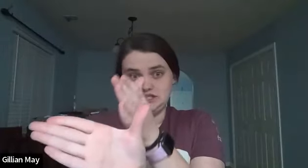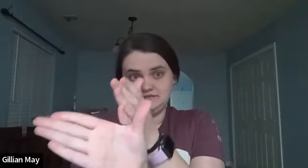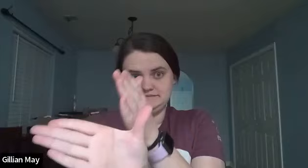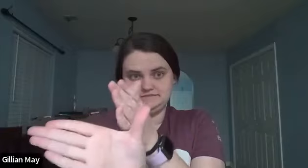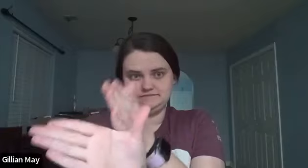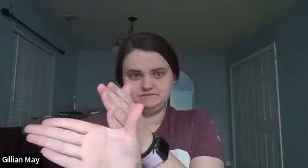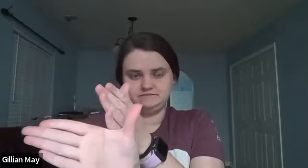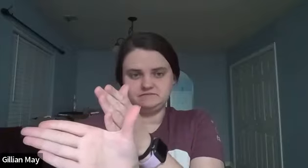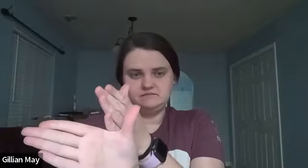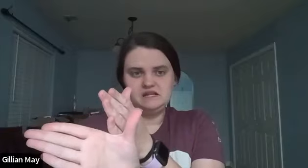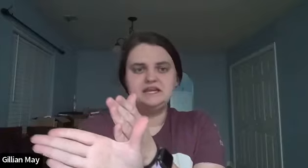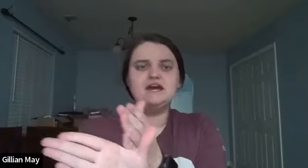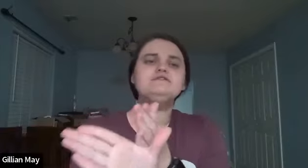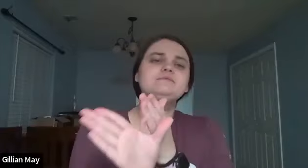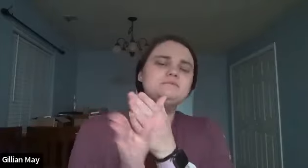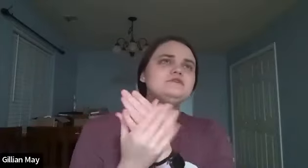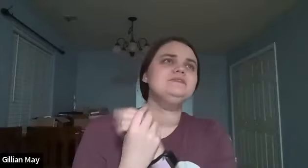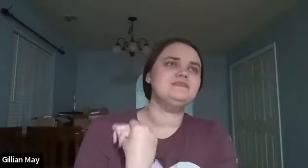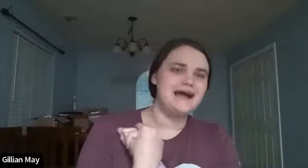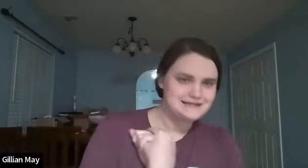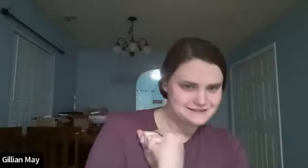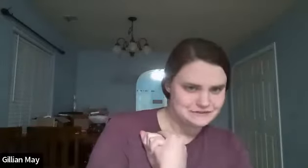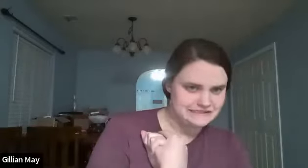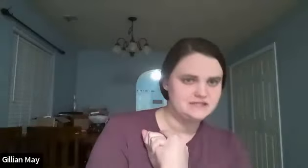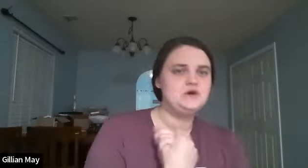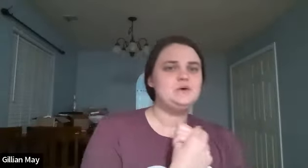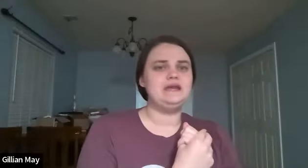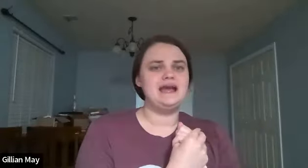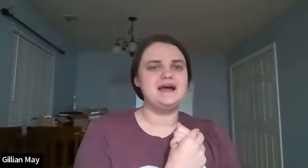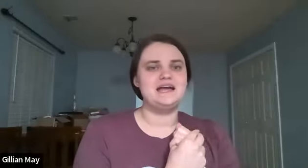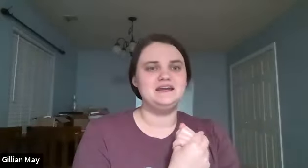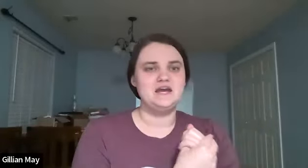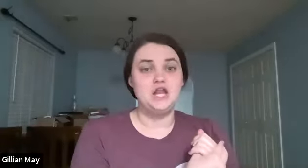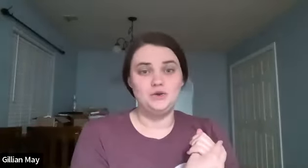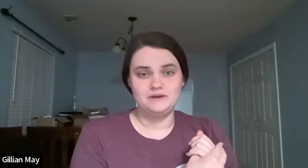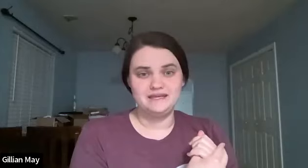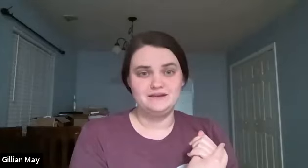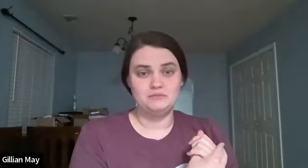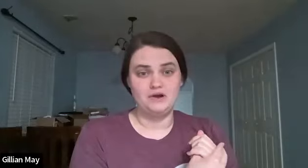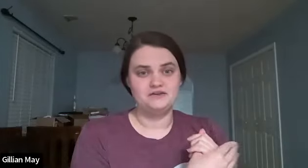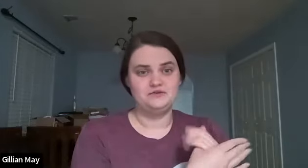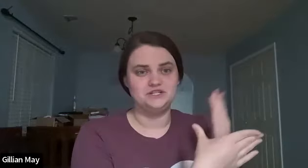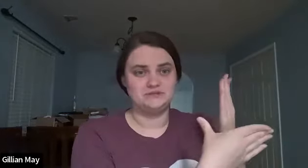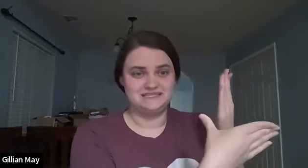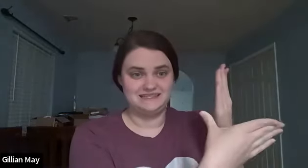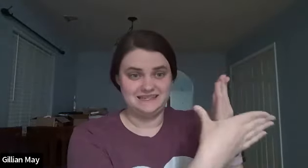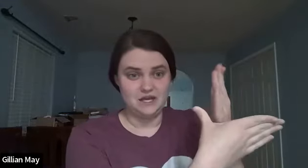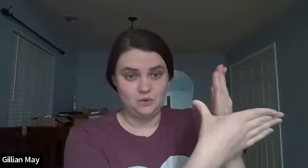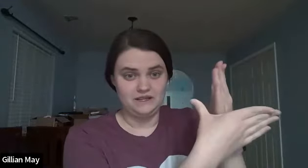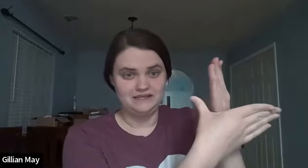psychology. Now, if you remember from last week, we had annoying or bother, which was